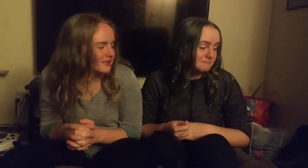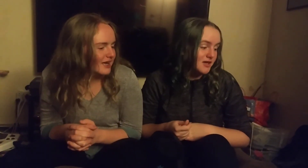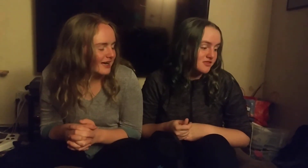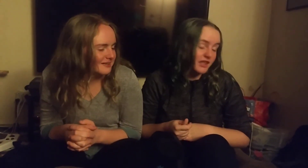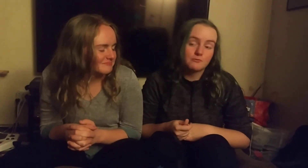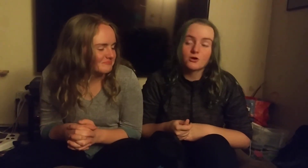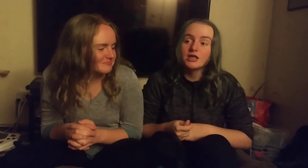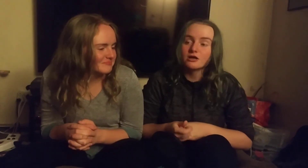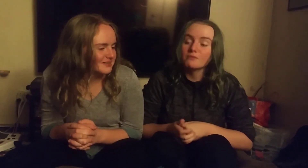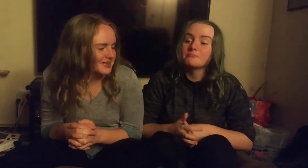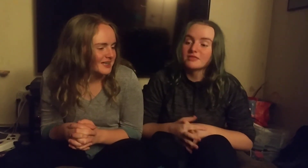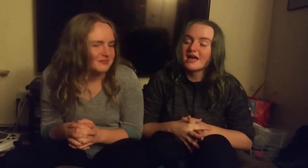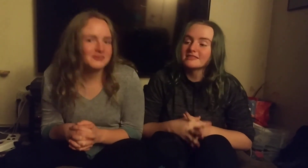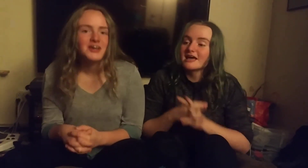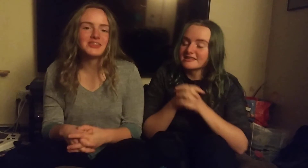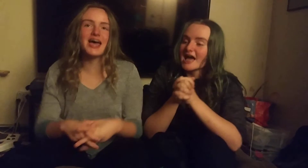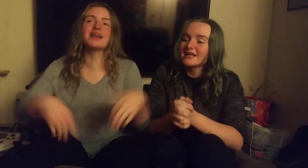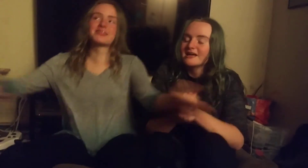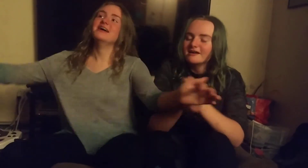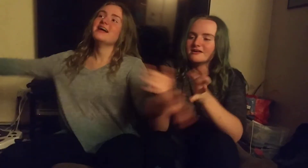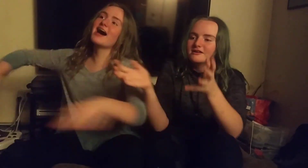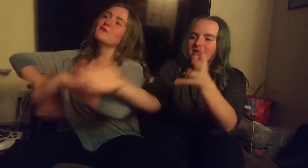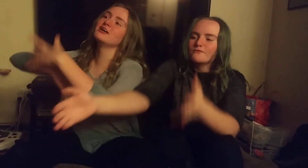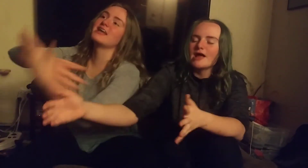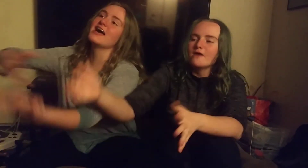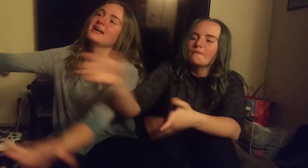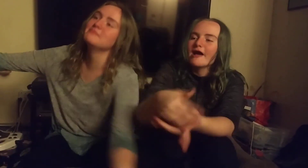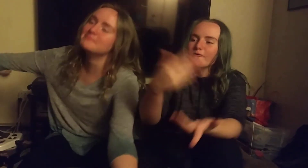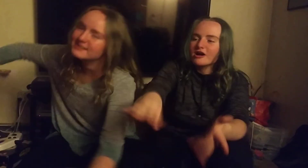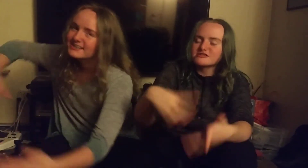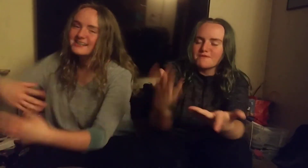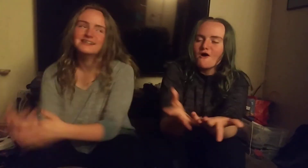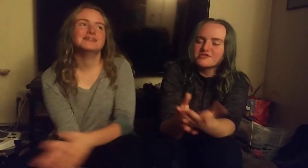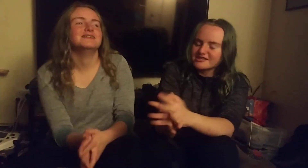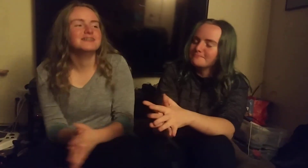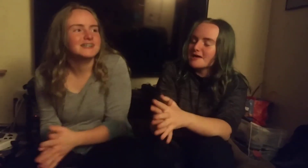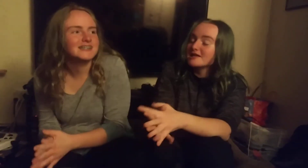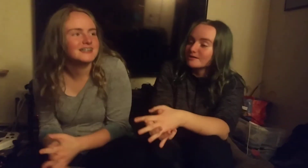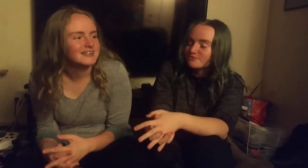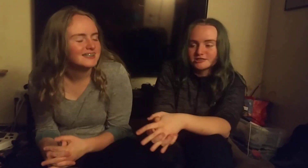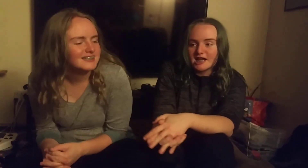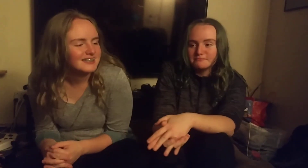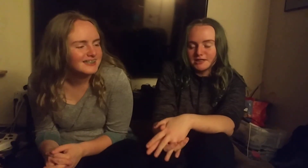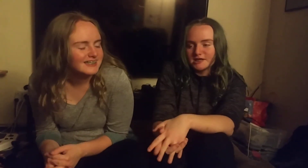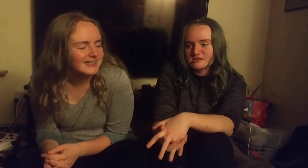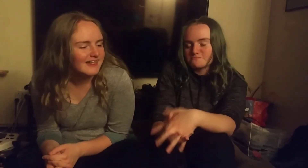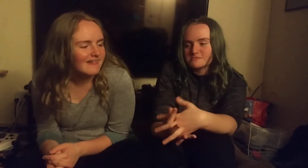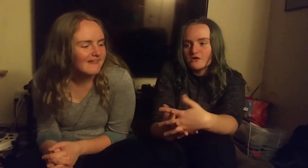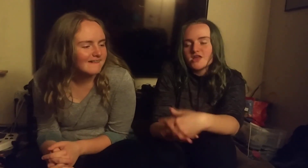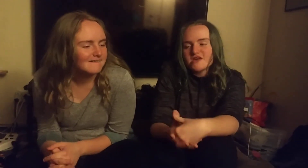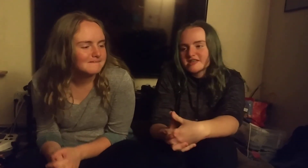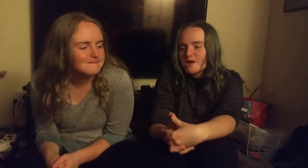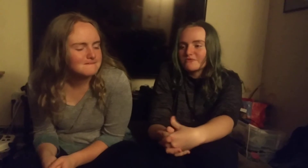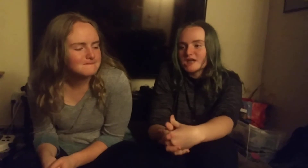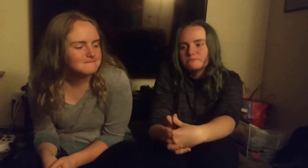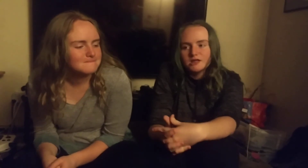basically we're here. That's how we we came. were supposed to bake them for 10 minutes. So I set a timer of 10 minutes,